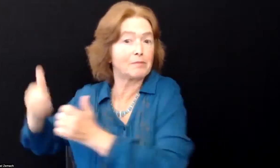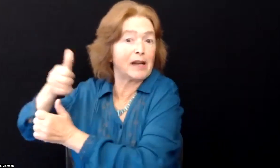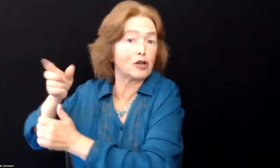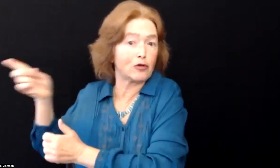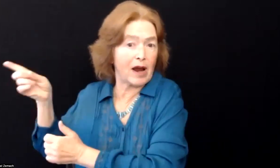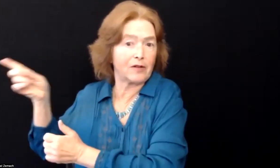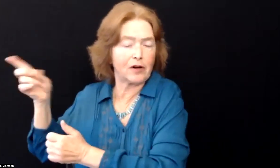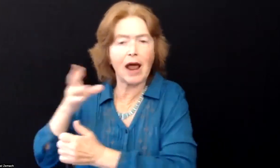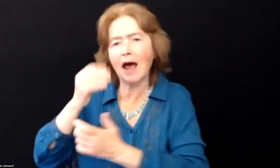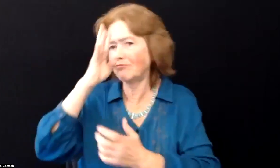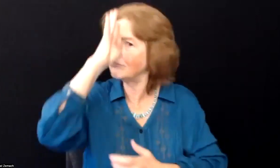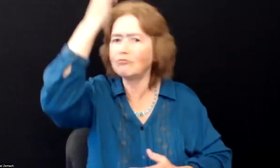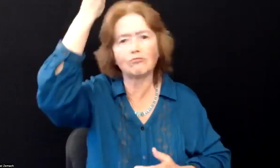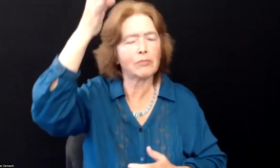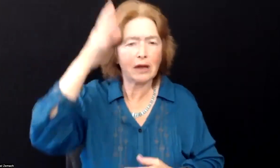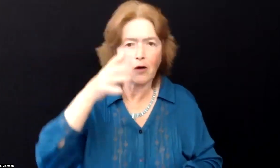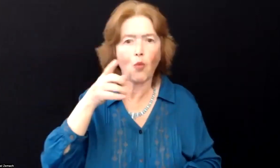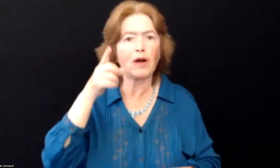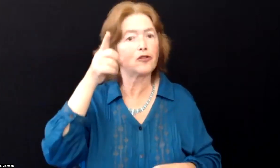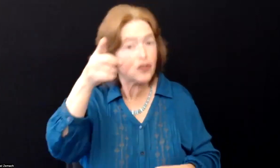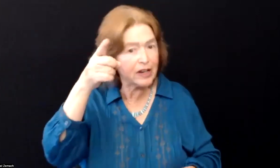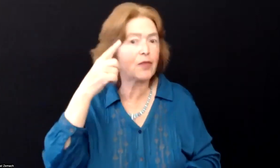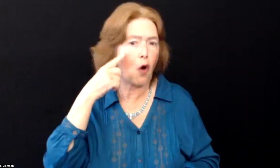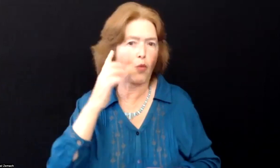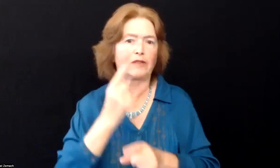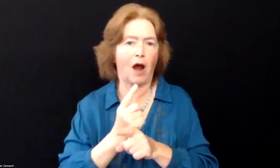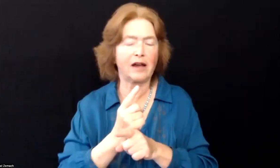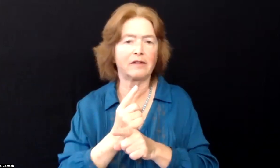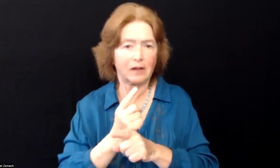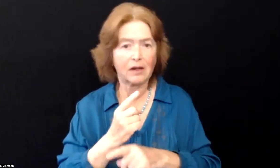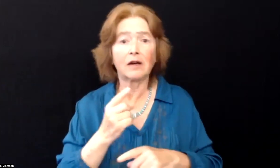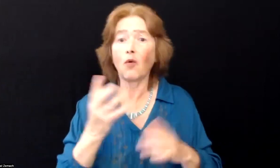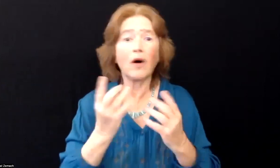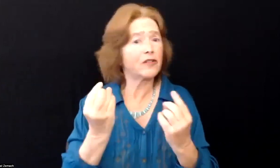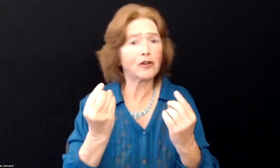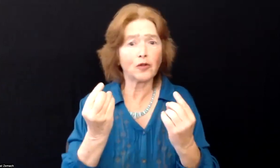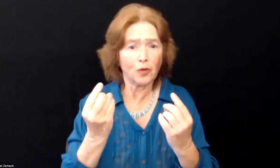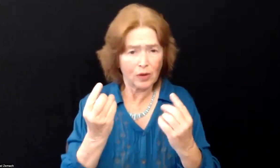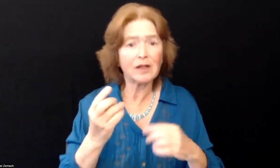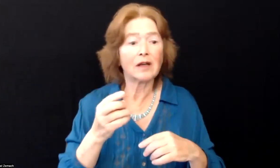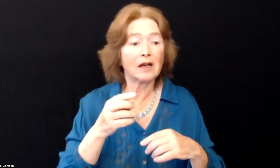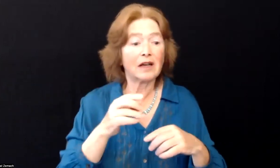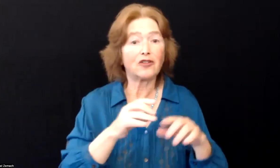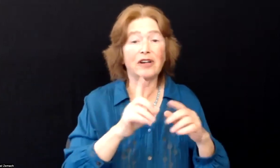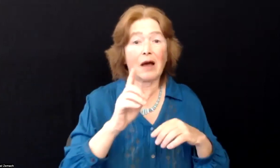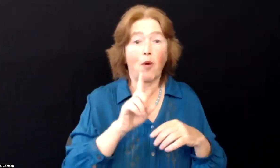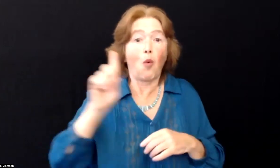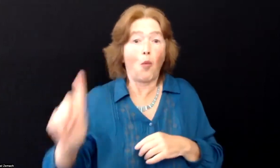teacher was following the example of the administrator. And doing what she thought was correct for the deaf students, she would